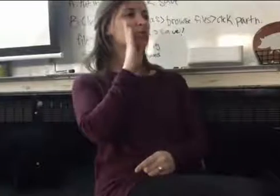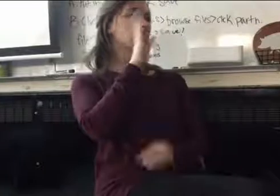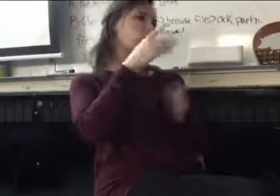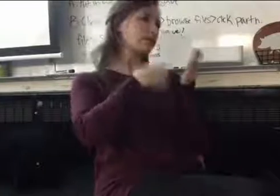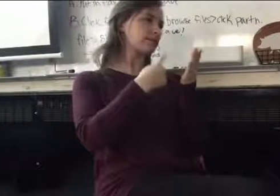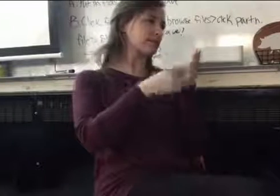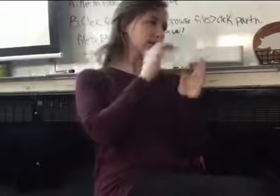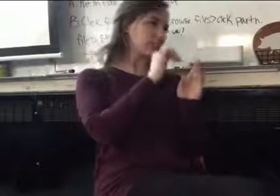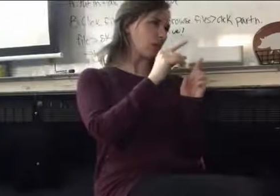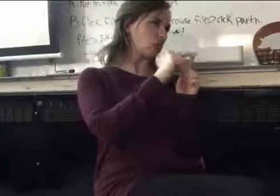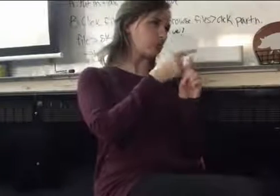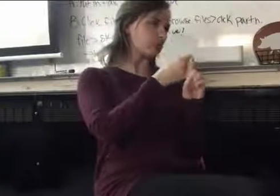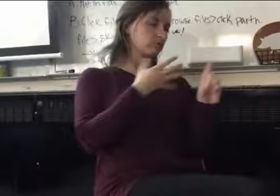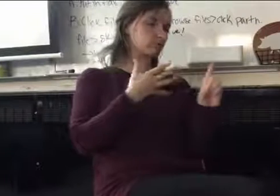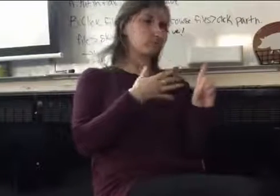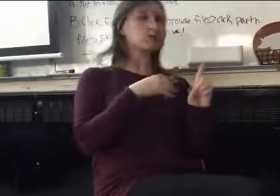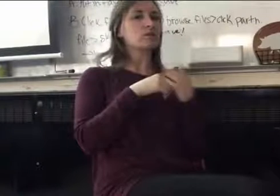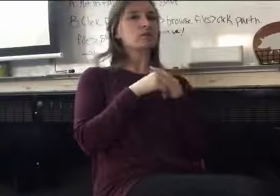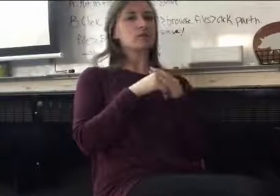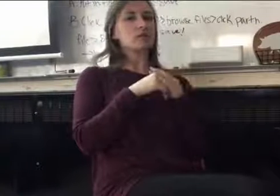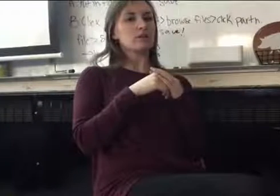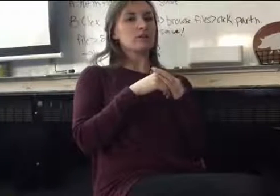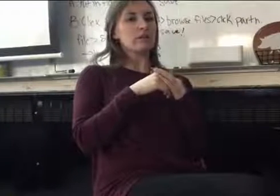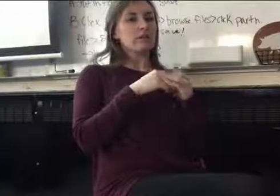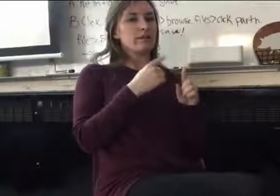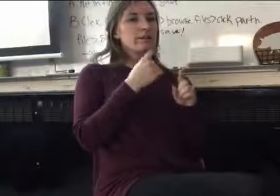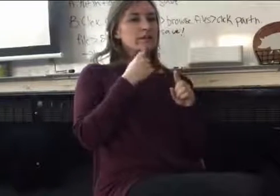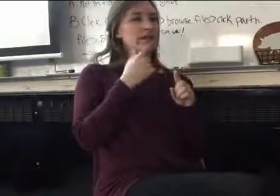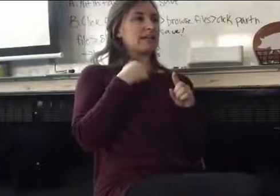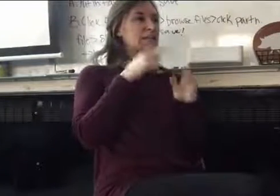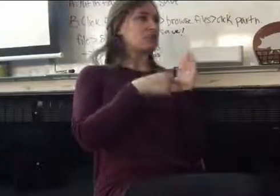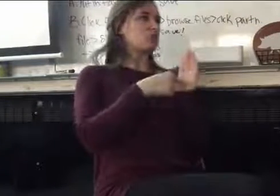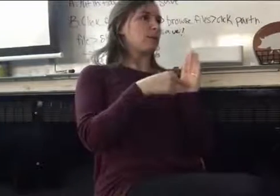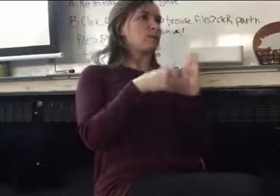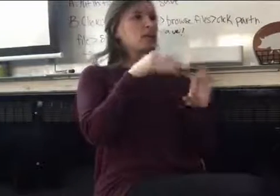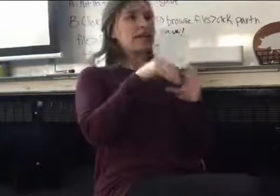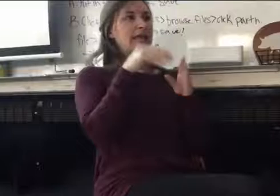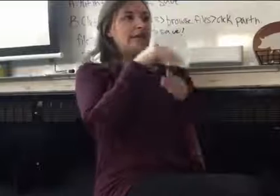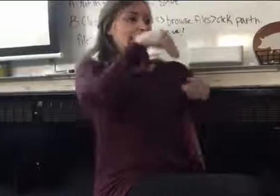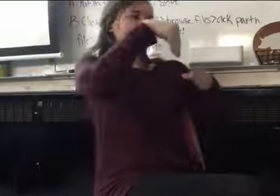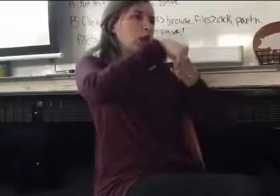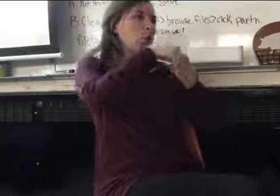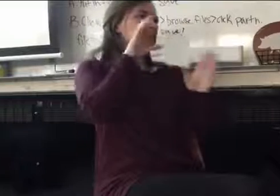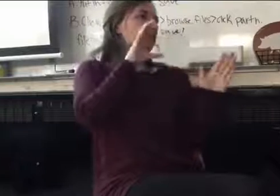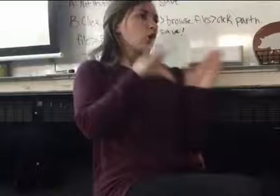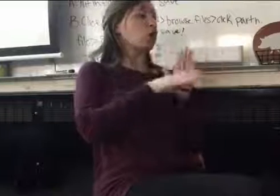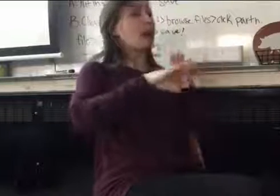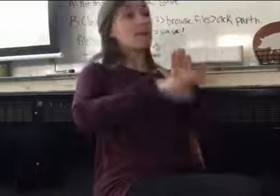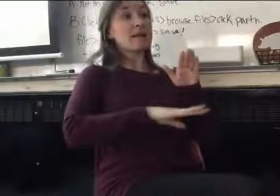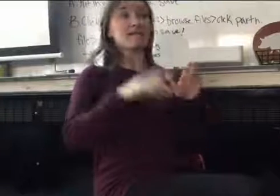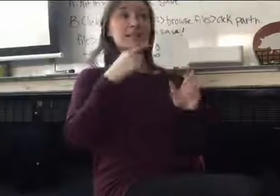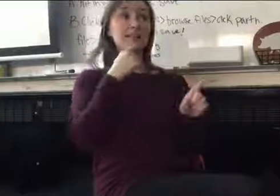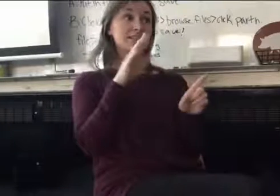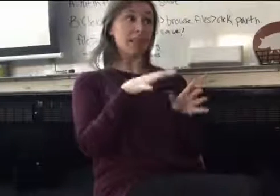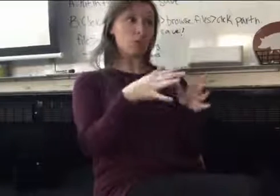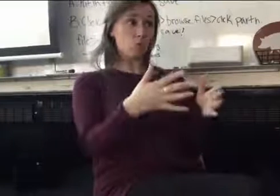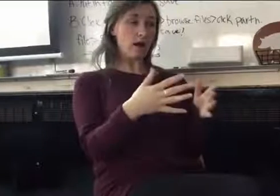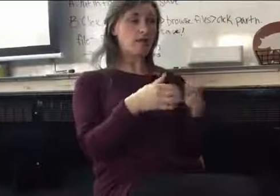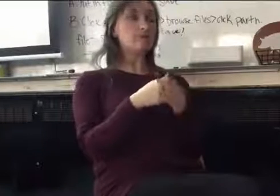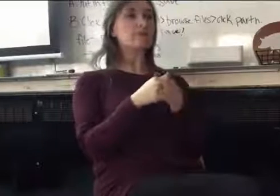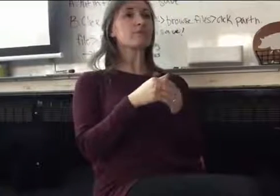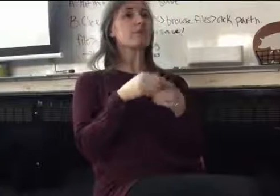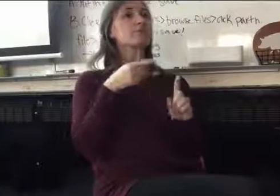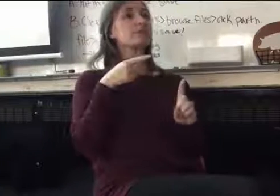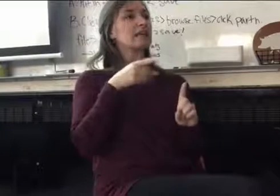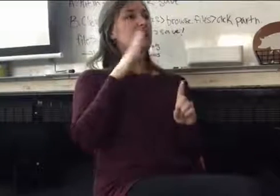me to be as badly lacerated as the specimen represented in the enclosed photograph. Basically, he's saying that he is going to